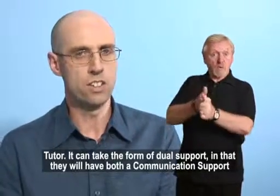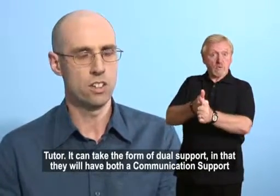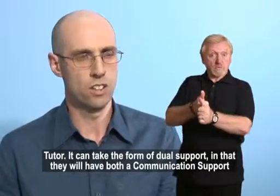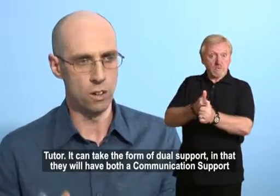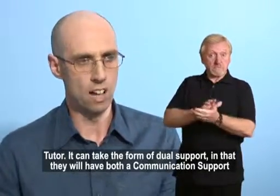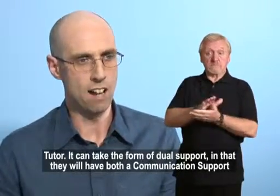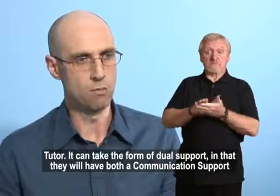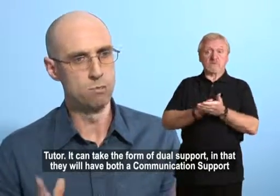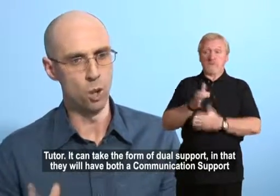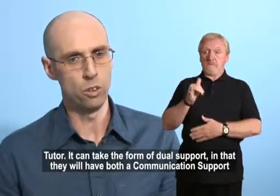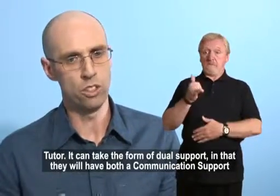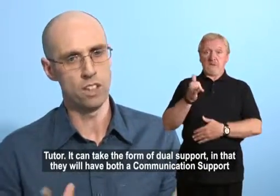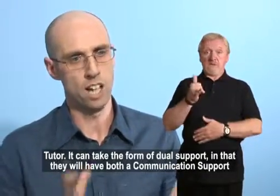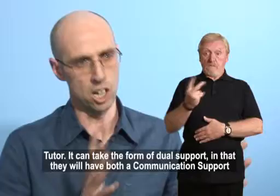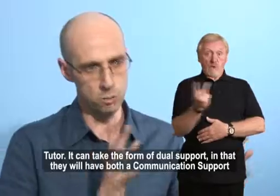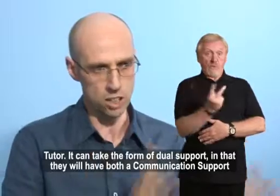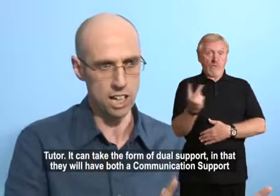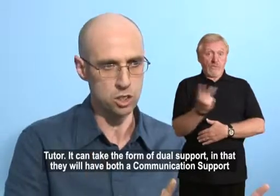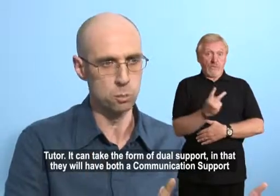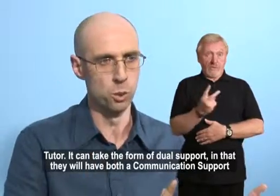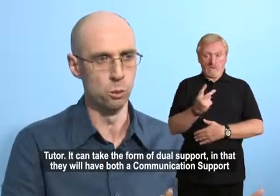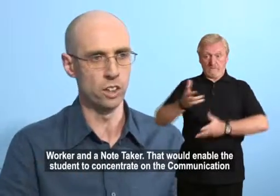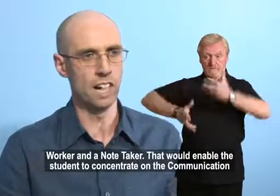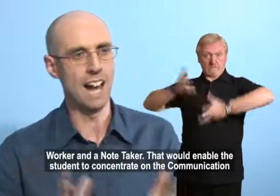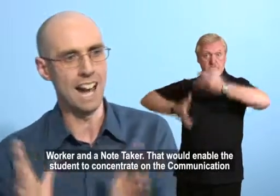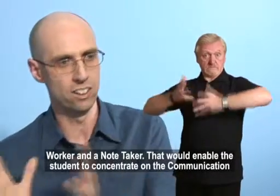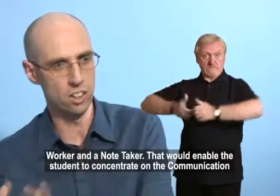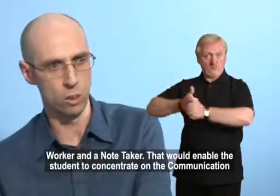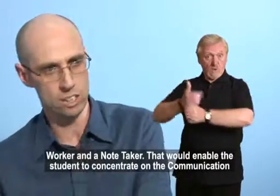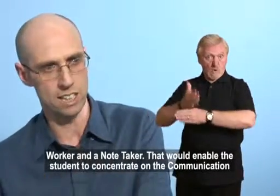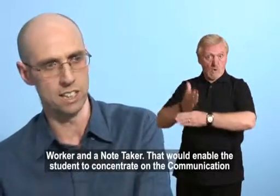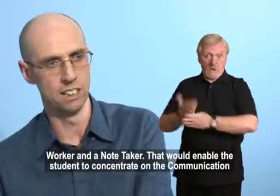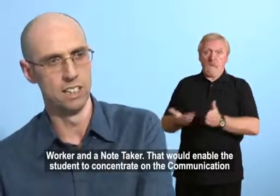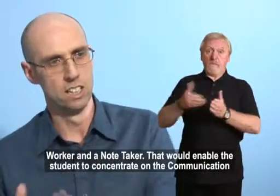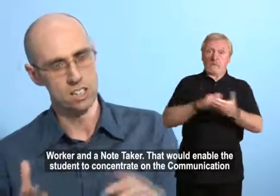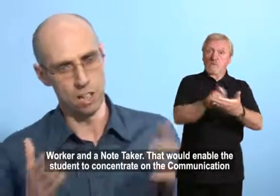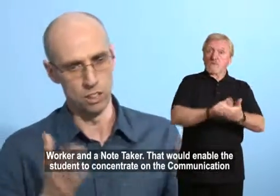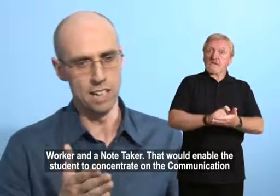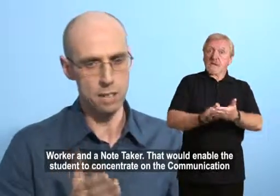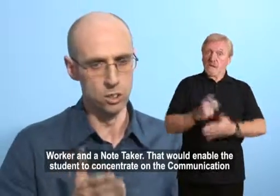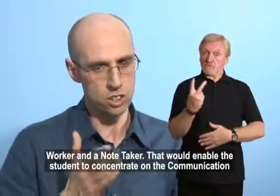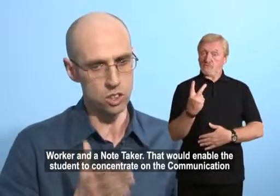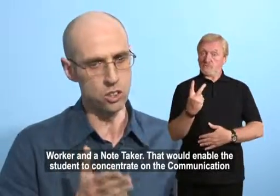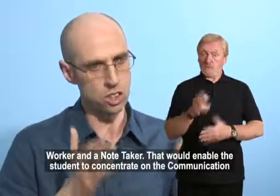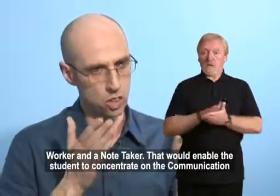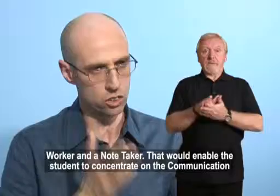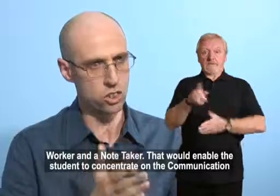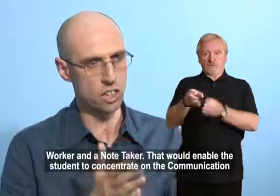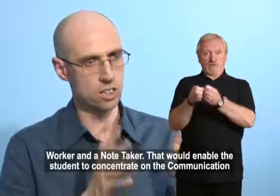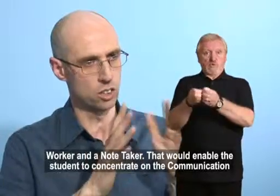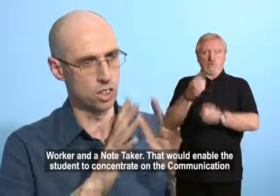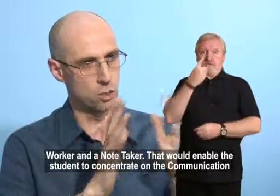in that they will have both a communication support worker and a note taker. That will enable the student